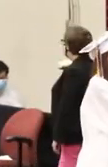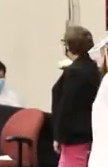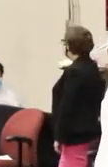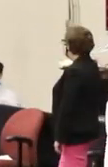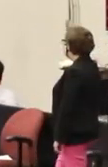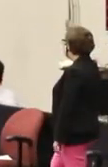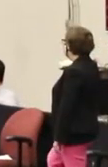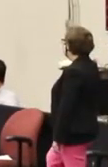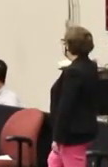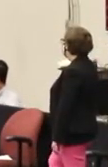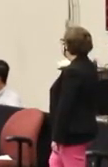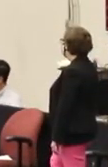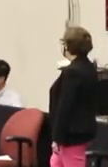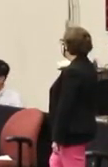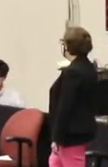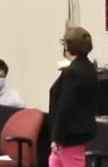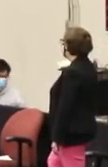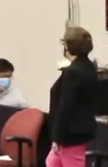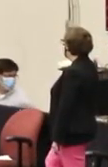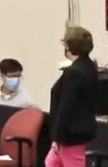Carol Elise Shagru.